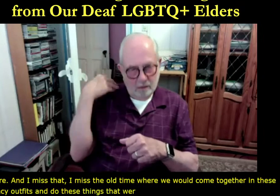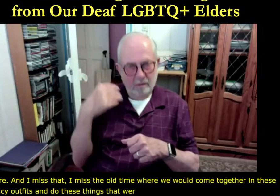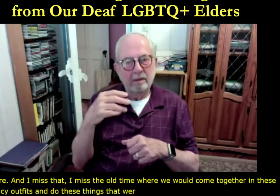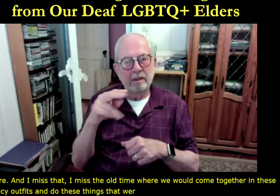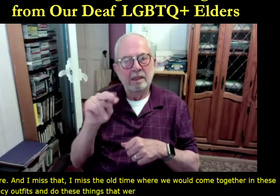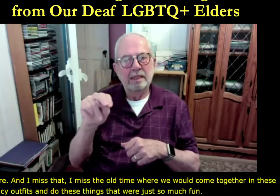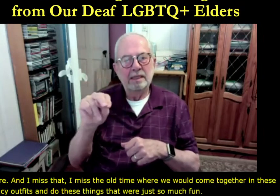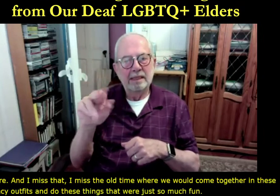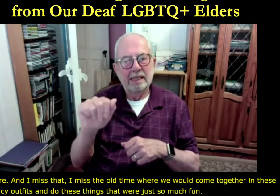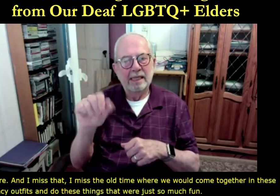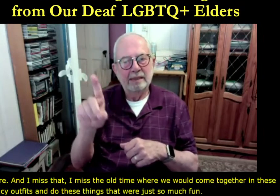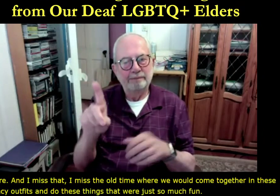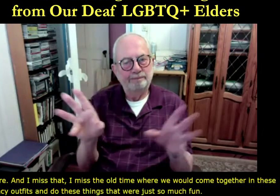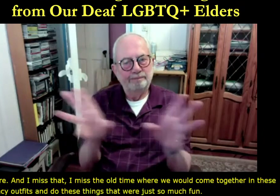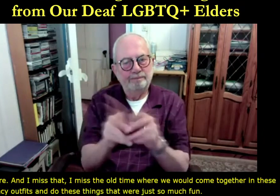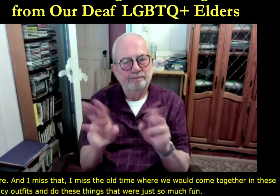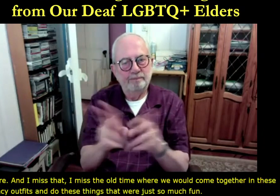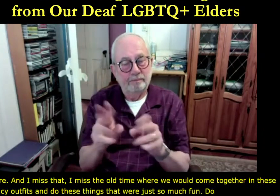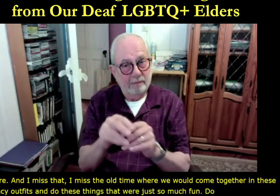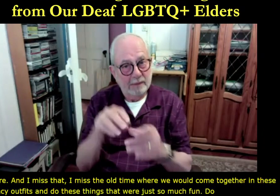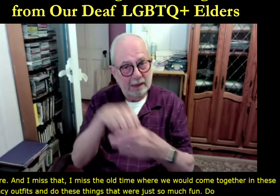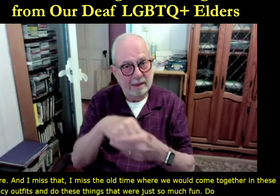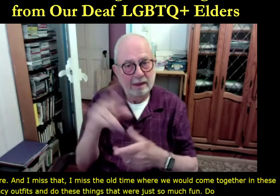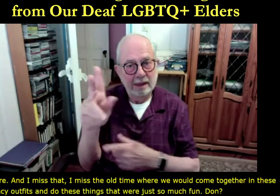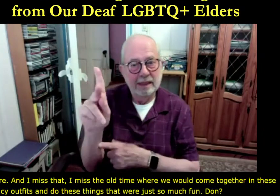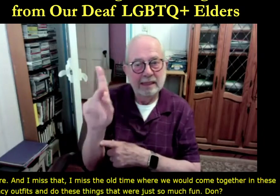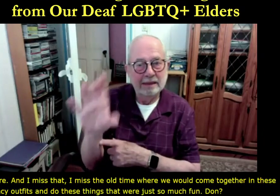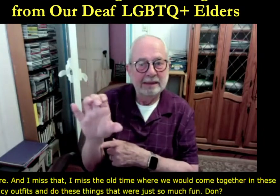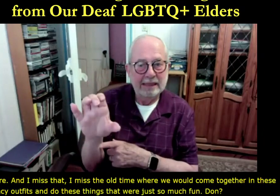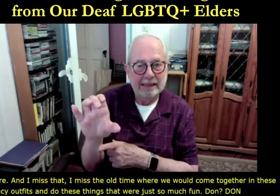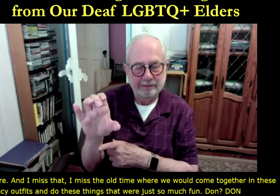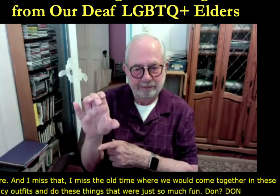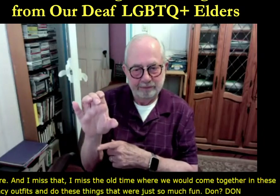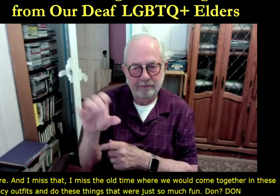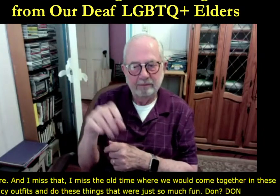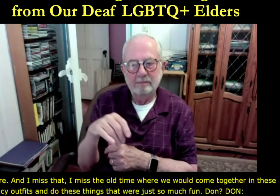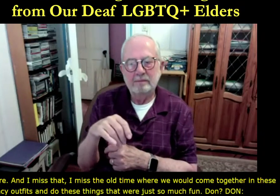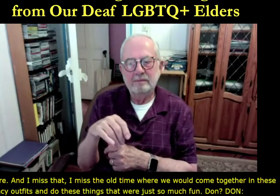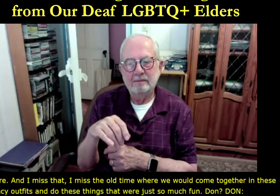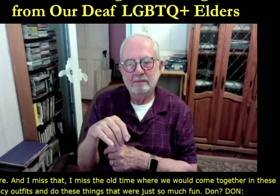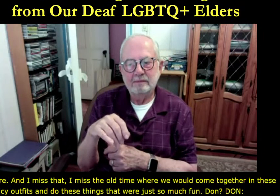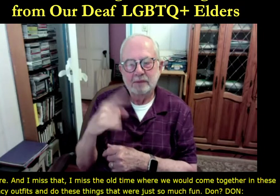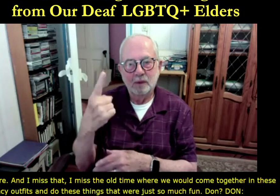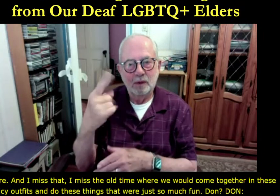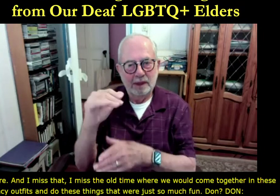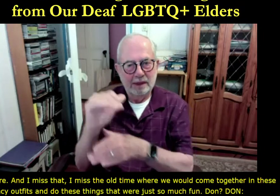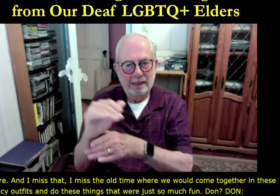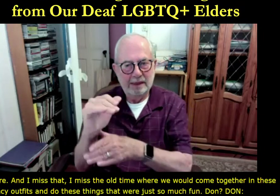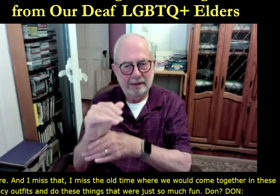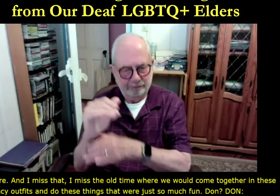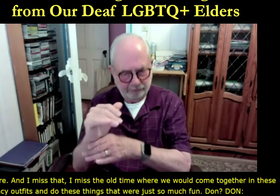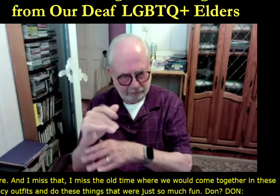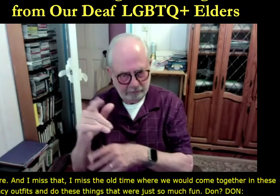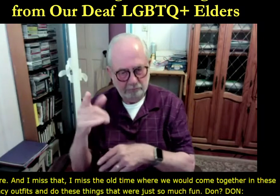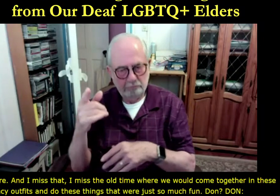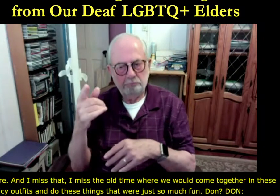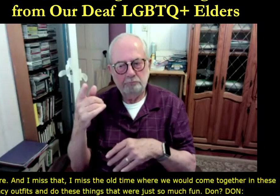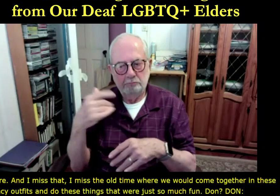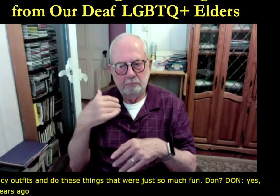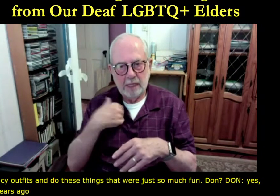yeah so some years ago national associates in deaf conference in uh kansas city there was a um